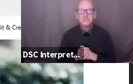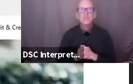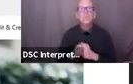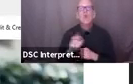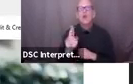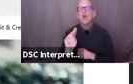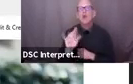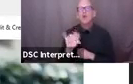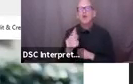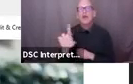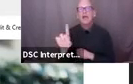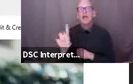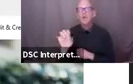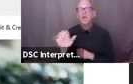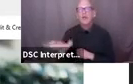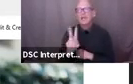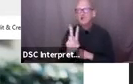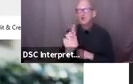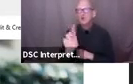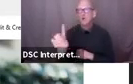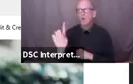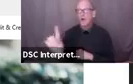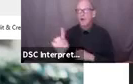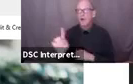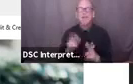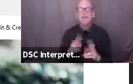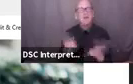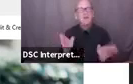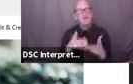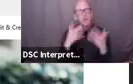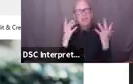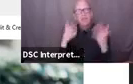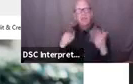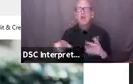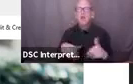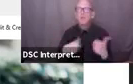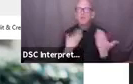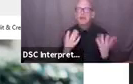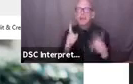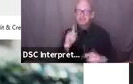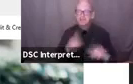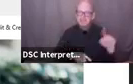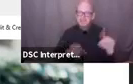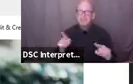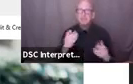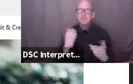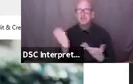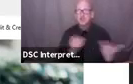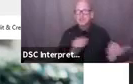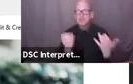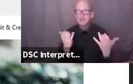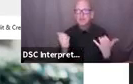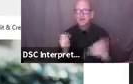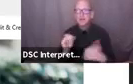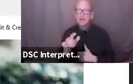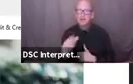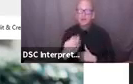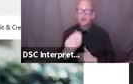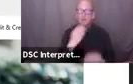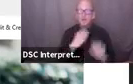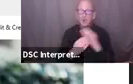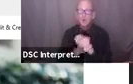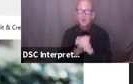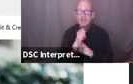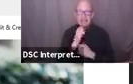United Way 211 is also very friendly, and they are providing a variety of services right now. If you are food